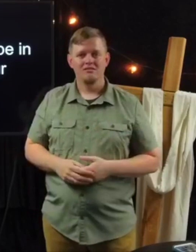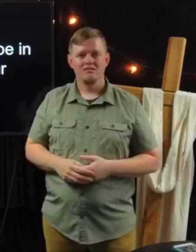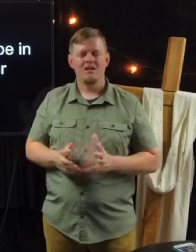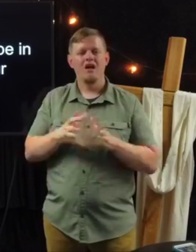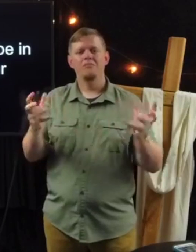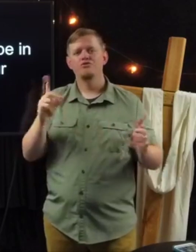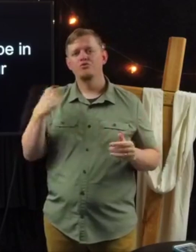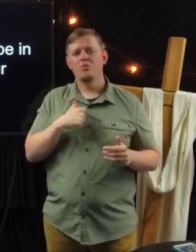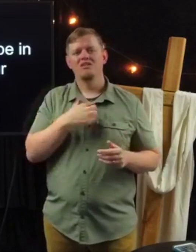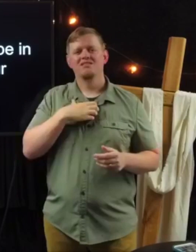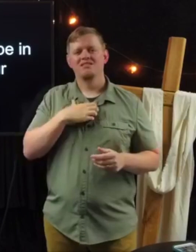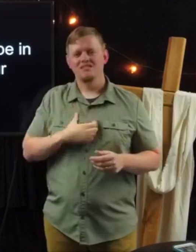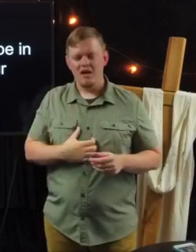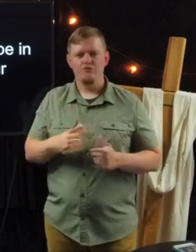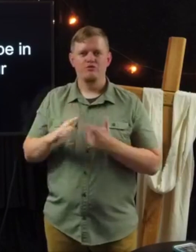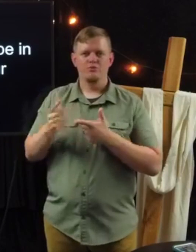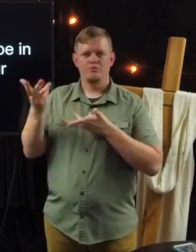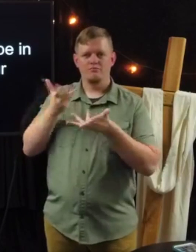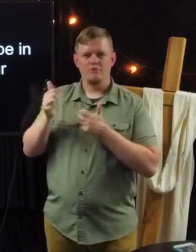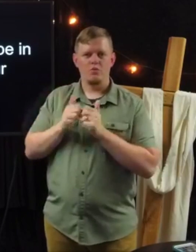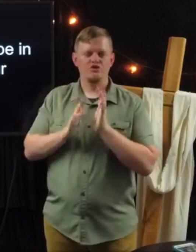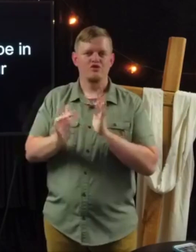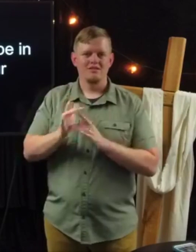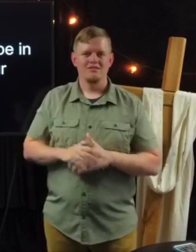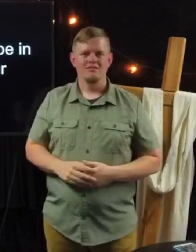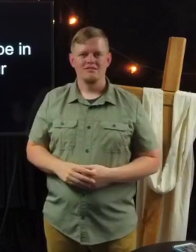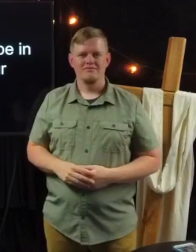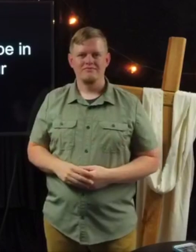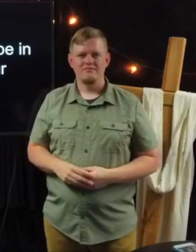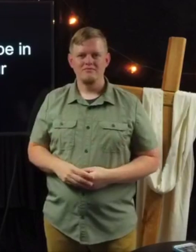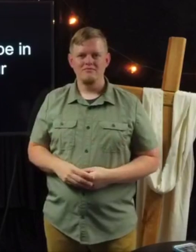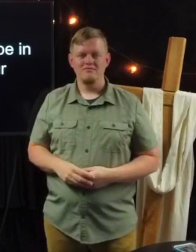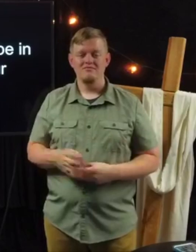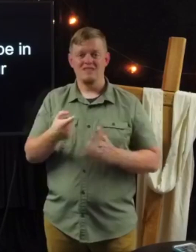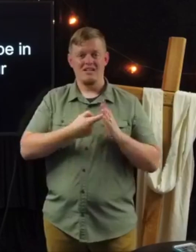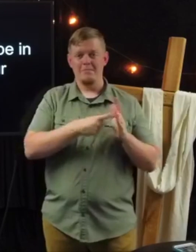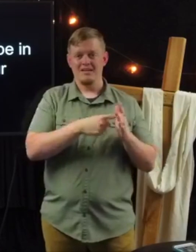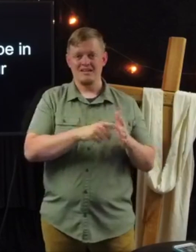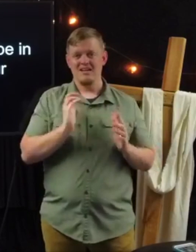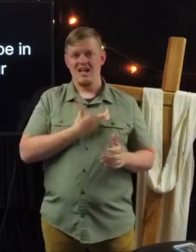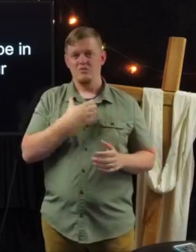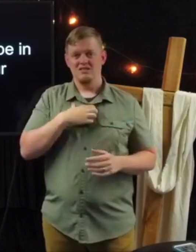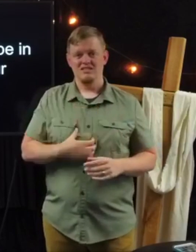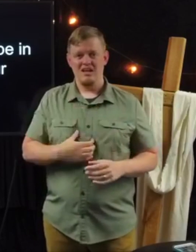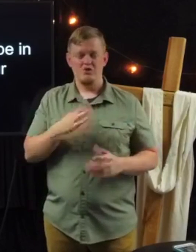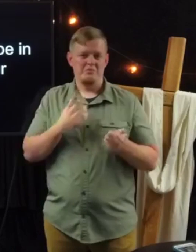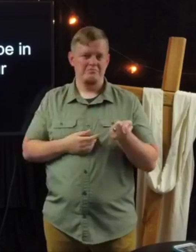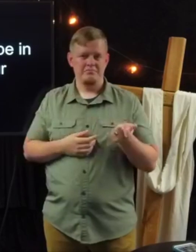communing with Jesus. How much do we desire to talk with Jesus? In the beginning, our desire